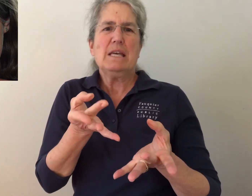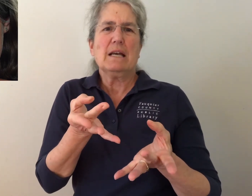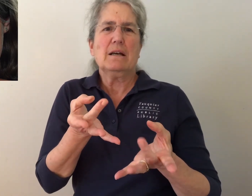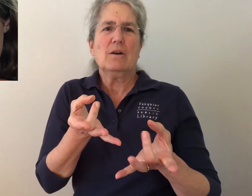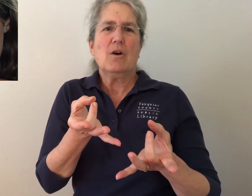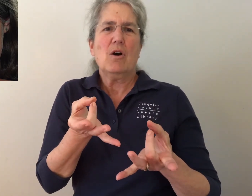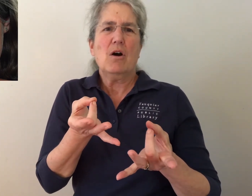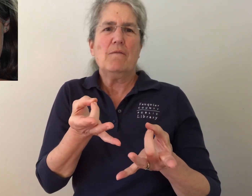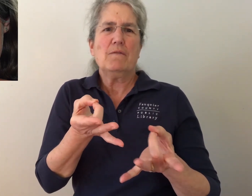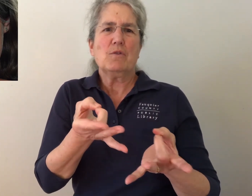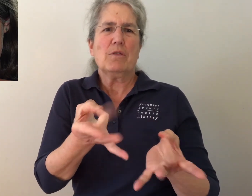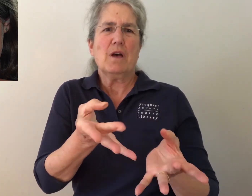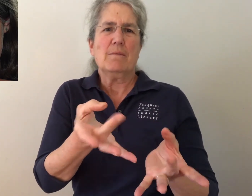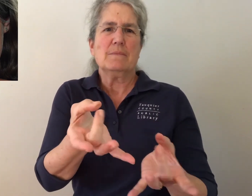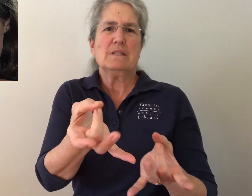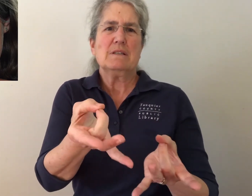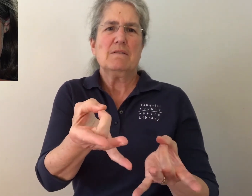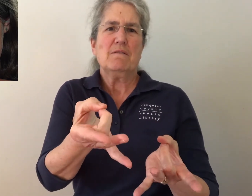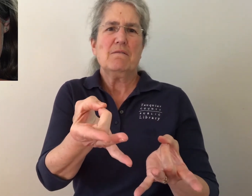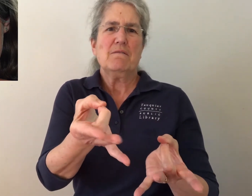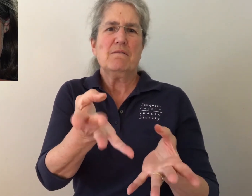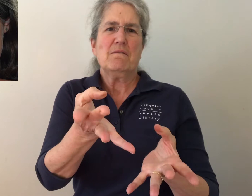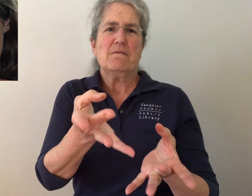flick off of your thumbs.